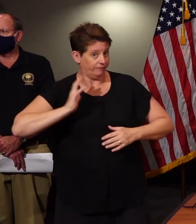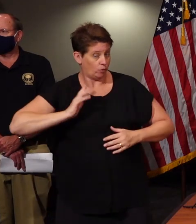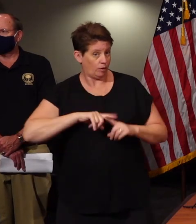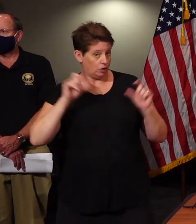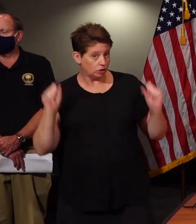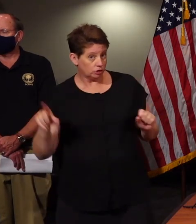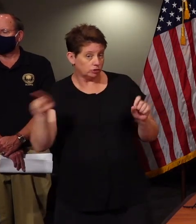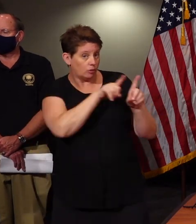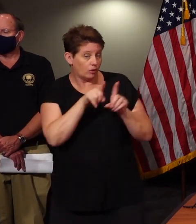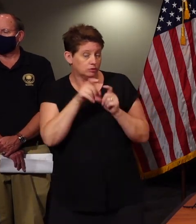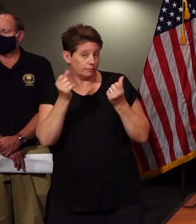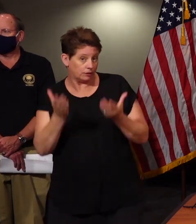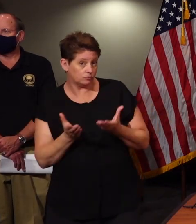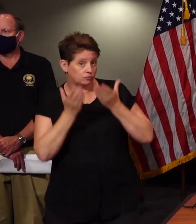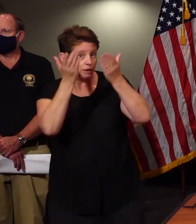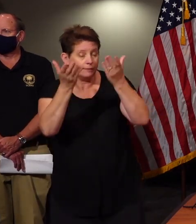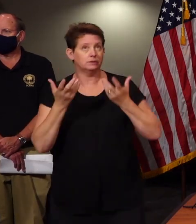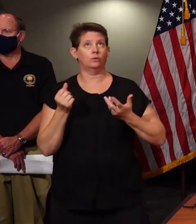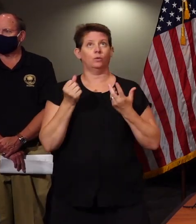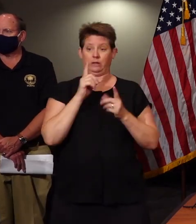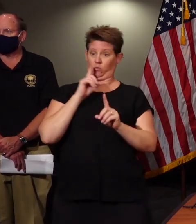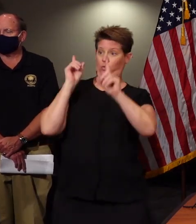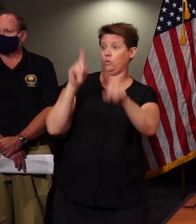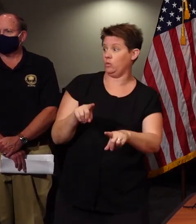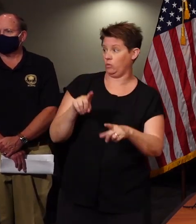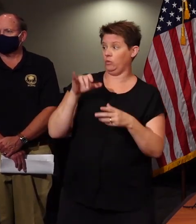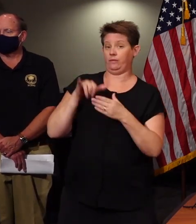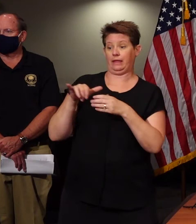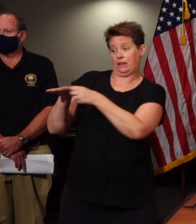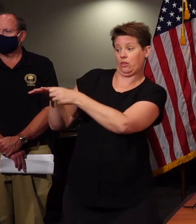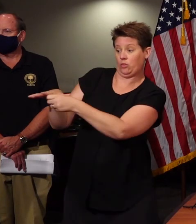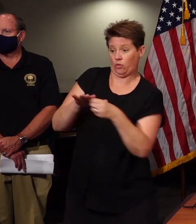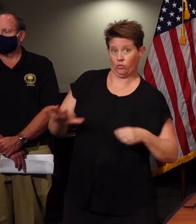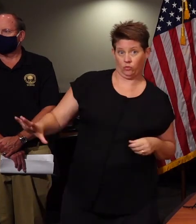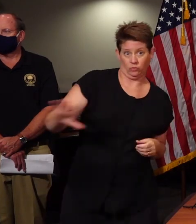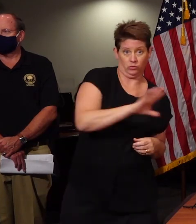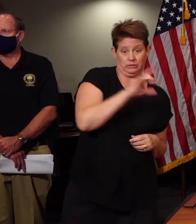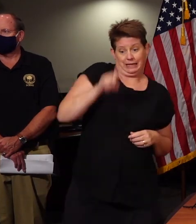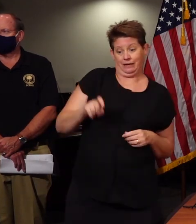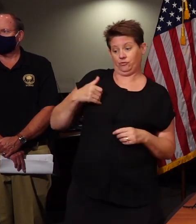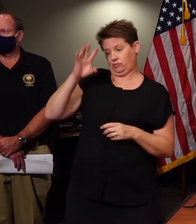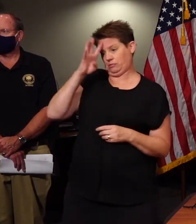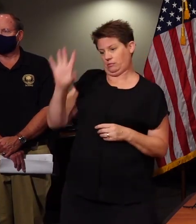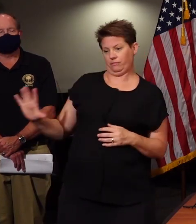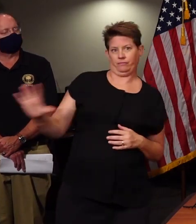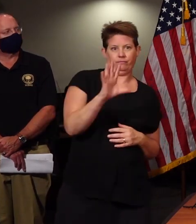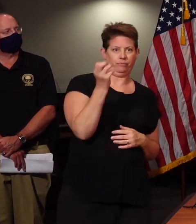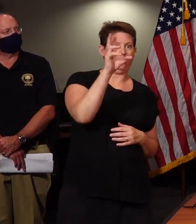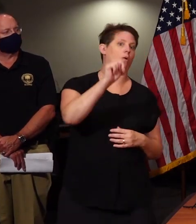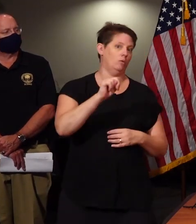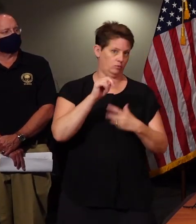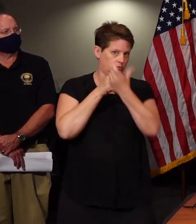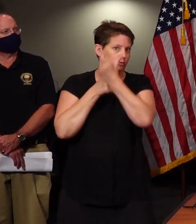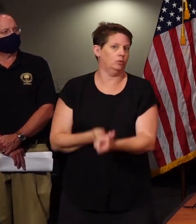make a recommendation or make an order that states and local municipalities would have to come up with their own ordinances